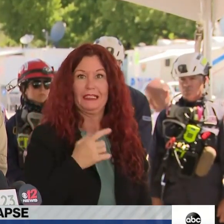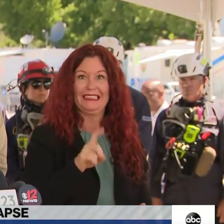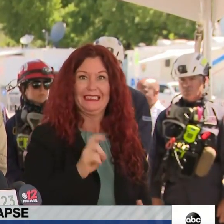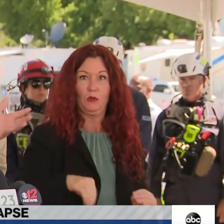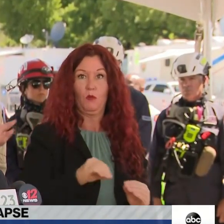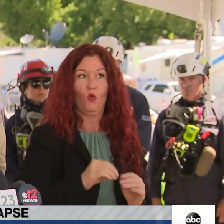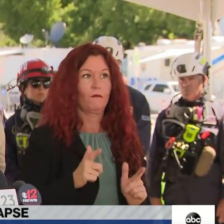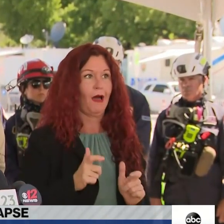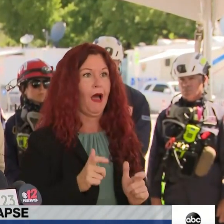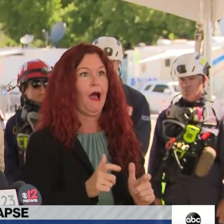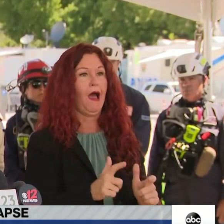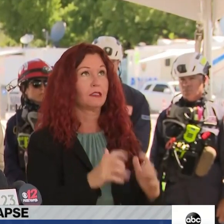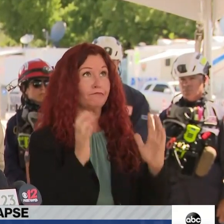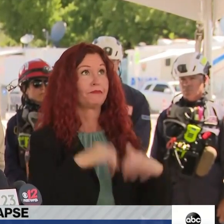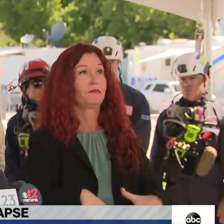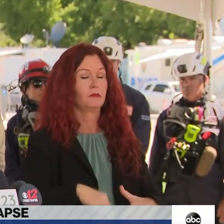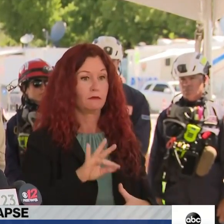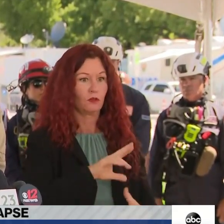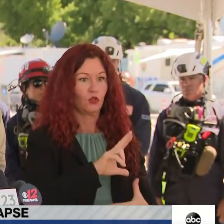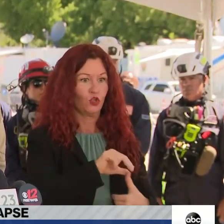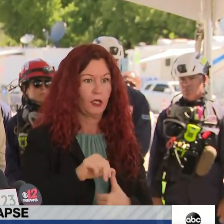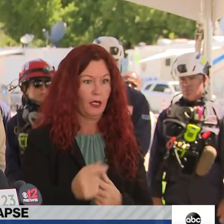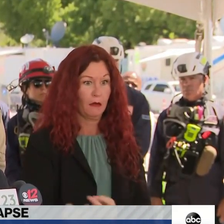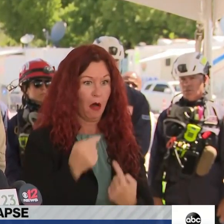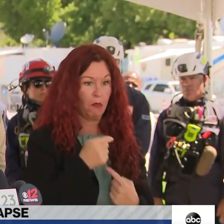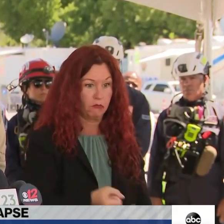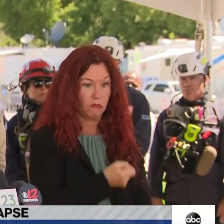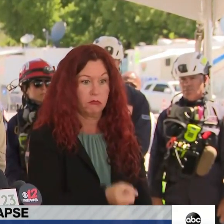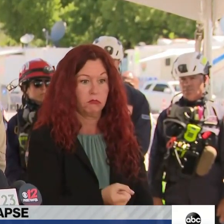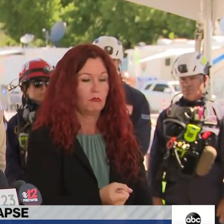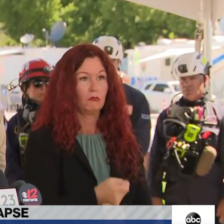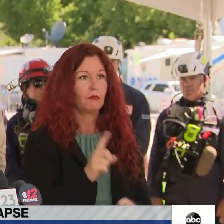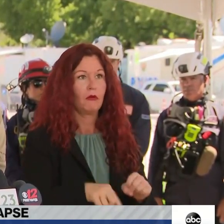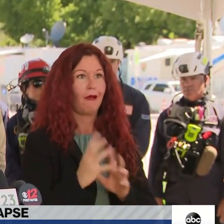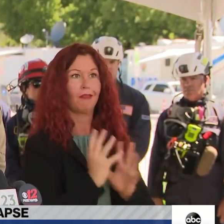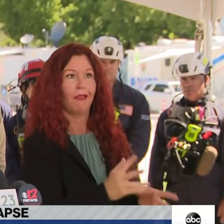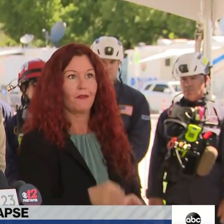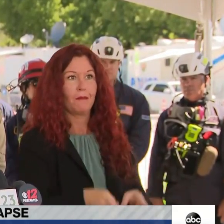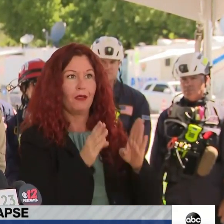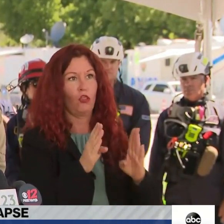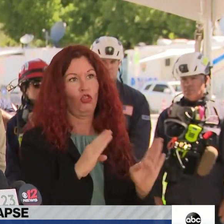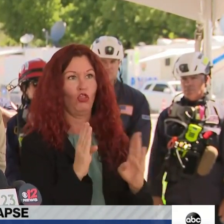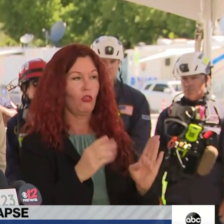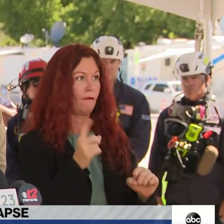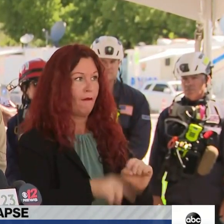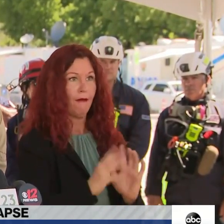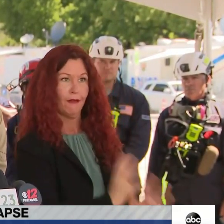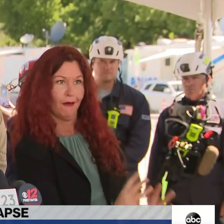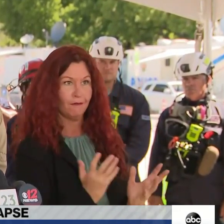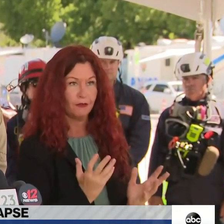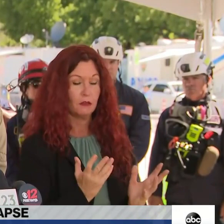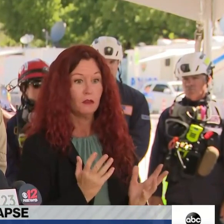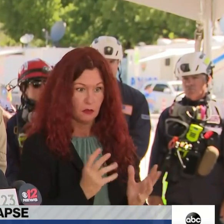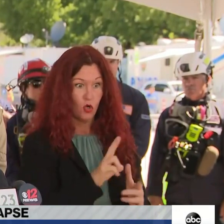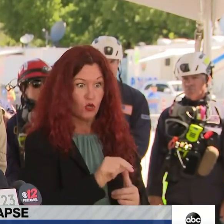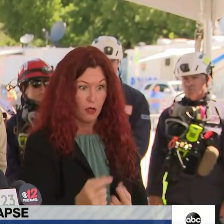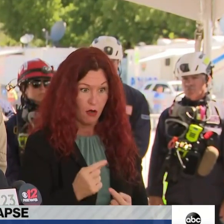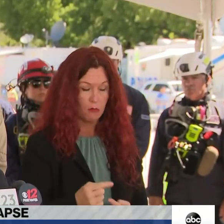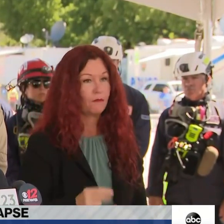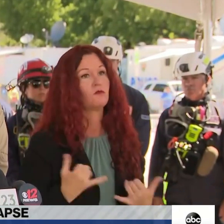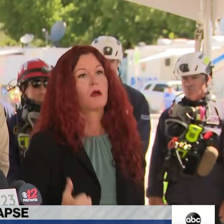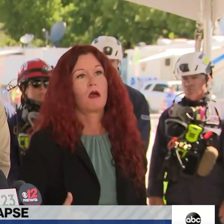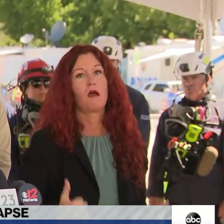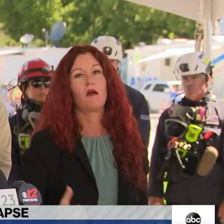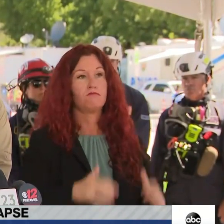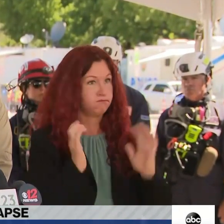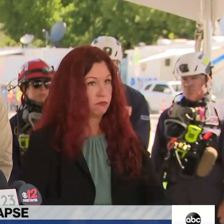mayor had jurisdiction, so she made the decision. We're supportive of it. You know, we think it, given the circumstances, is the best thing to